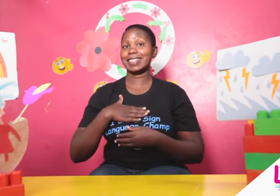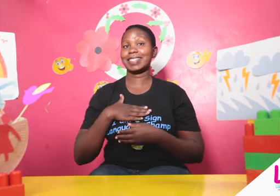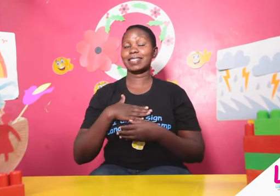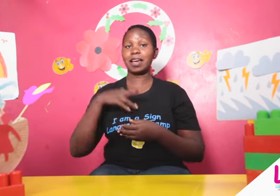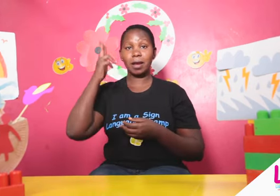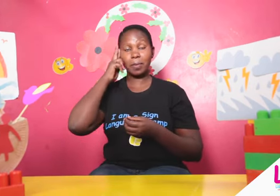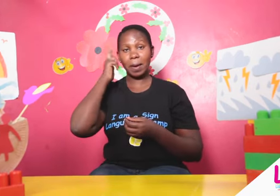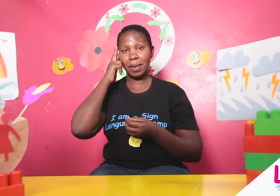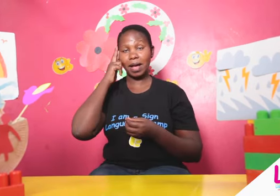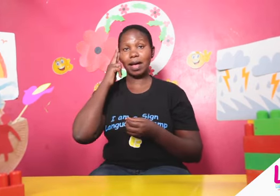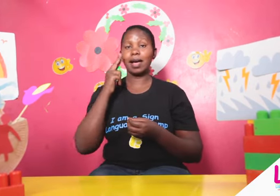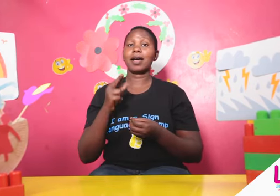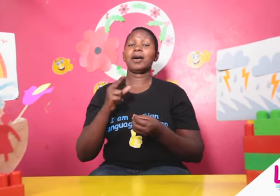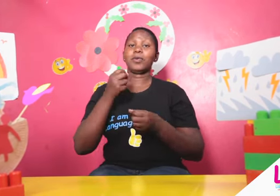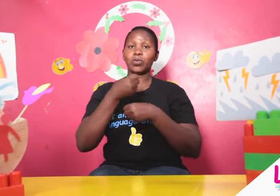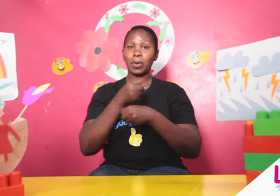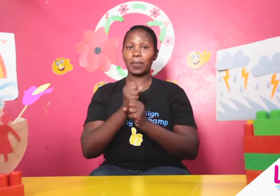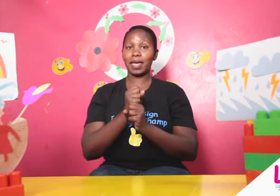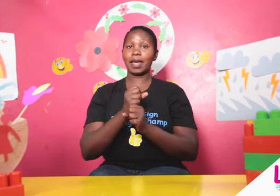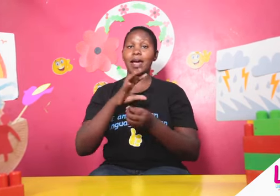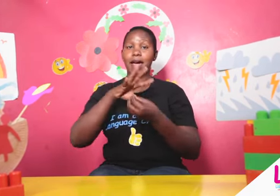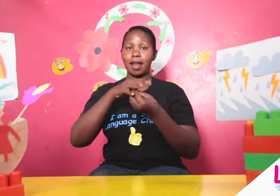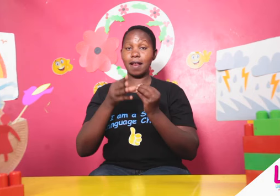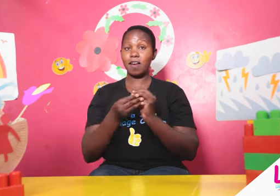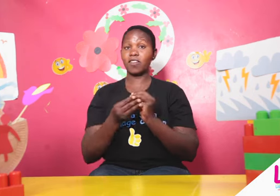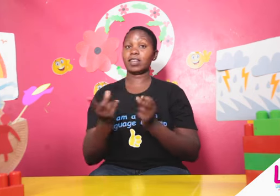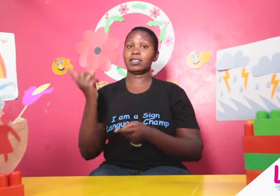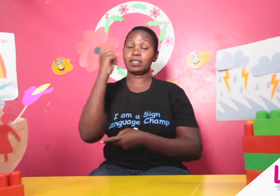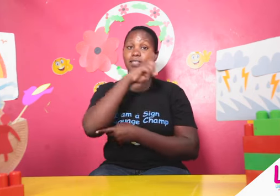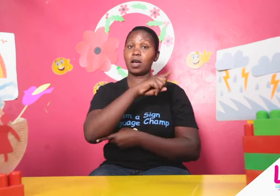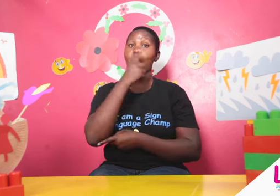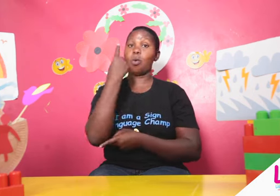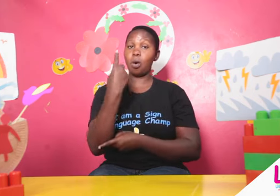Please remember to make your crafts for day 1.